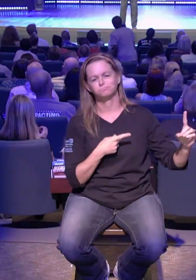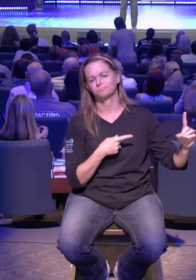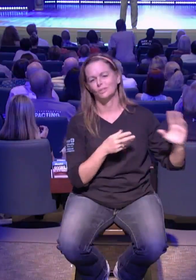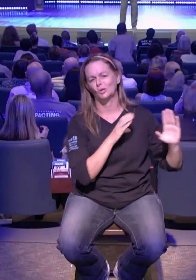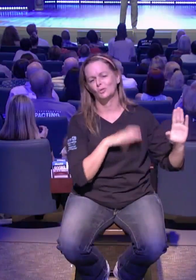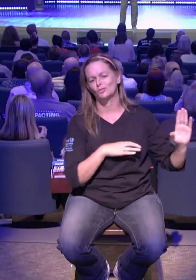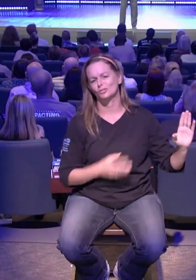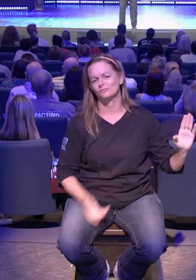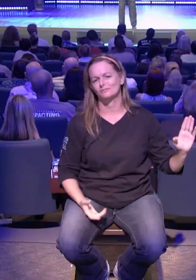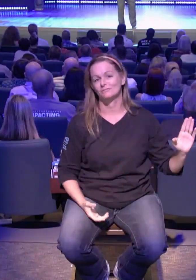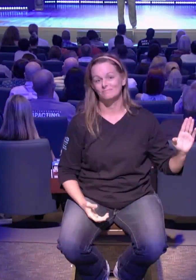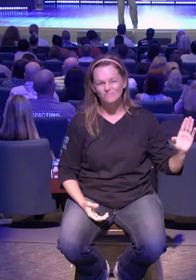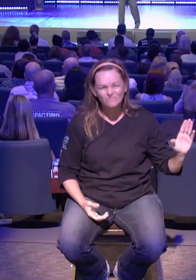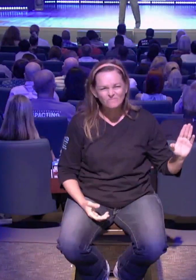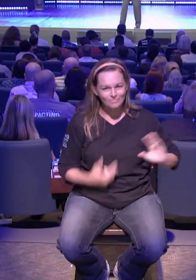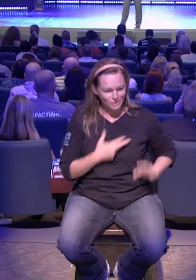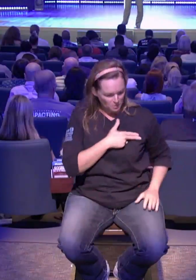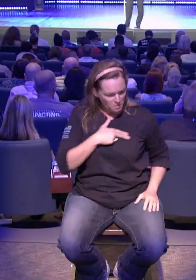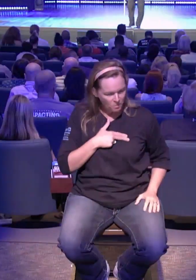Father, I pray